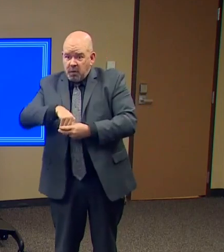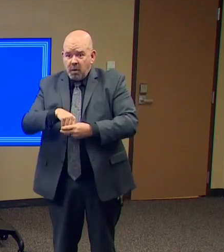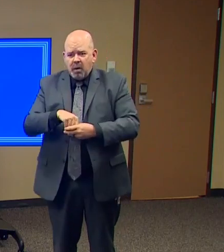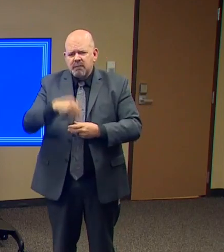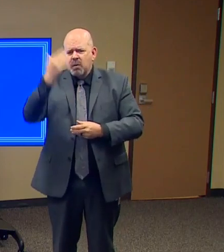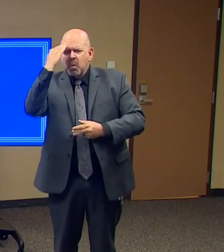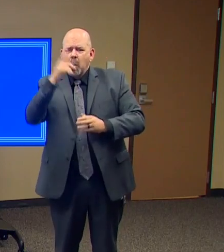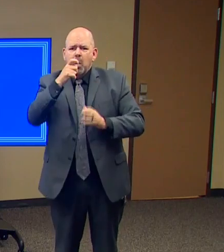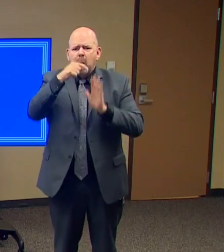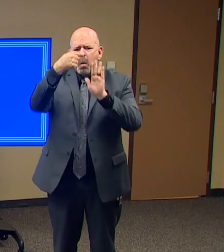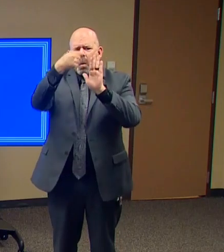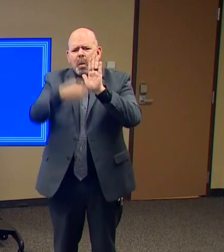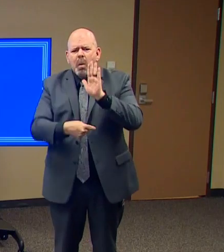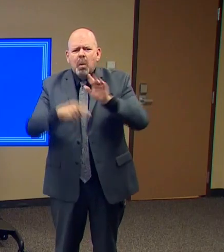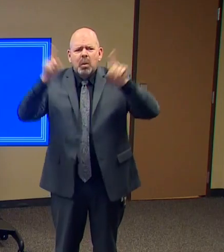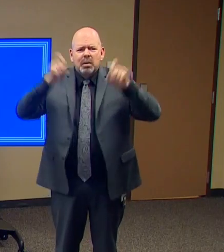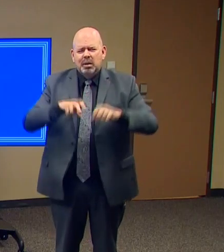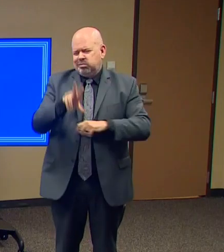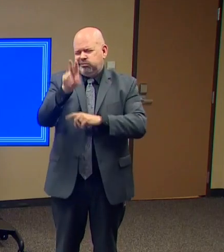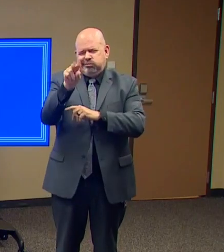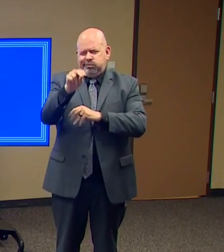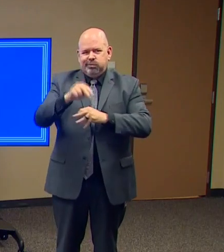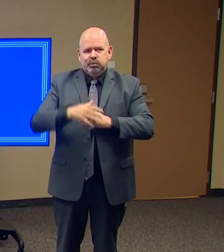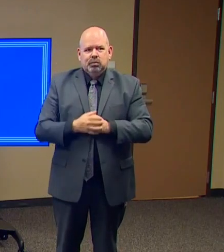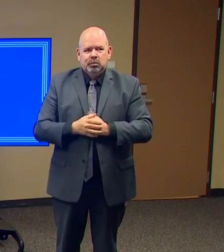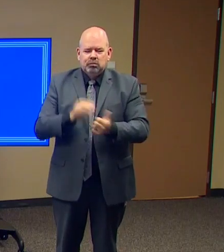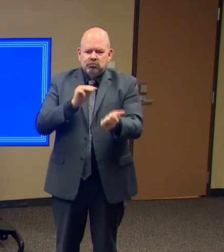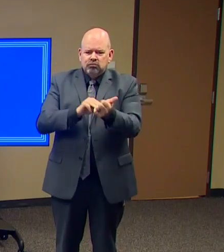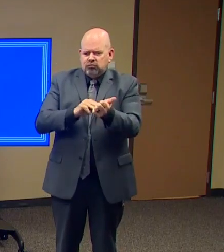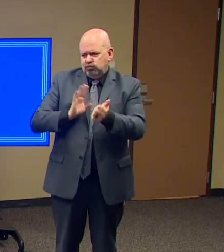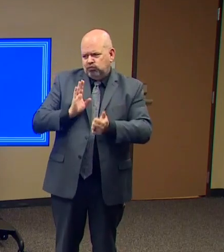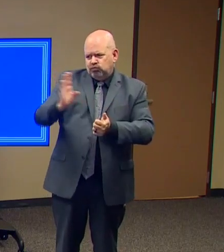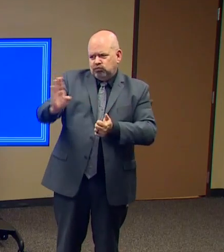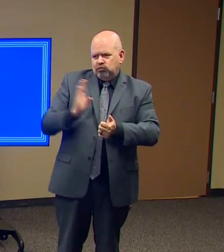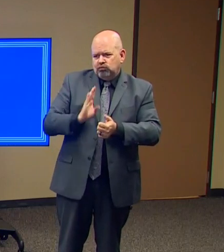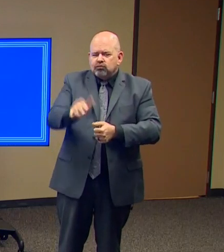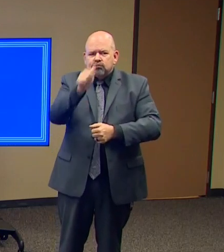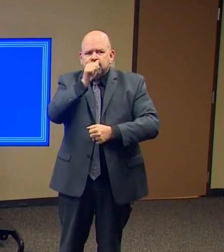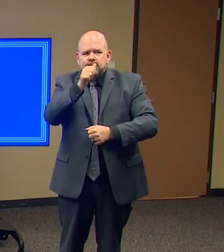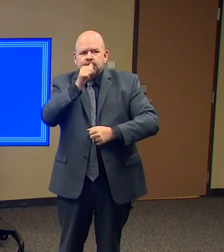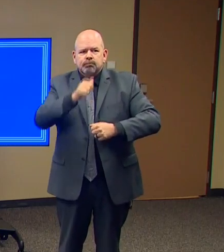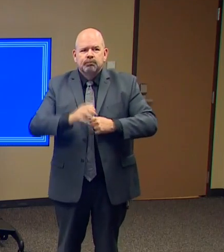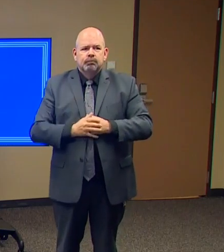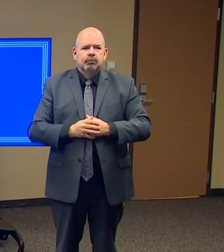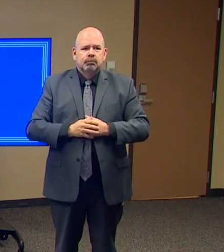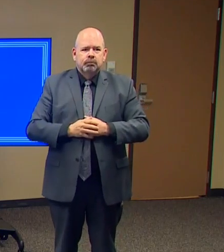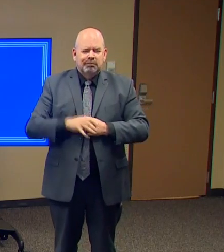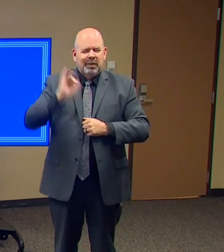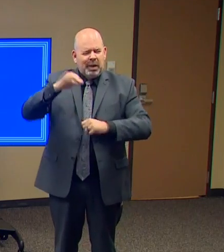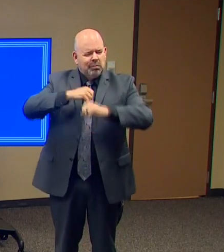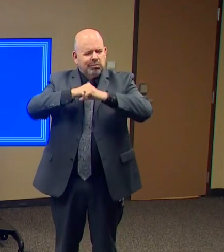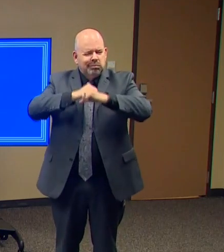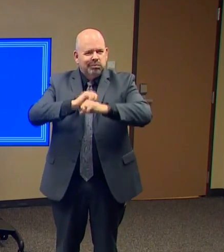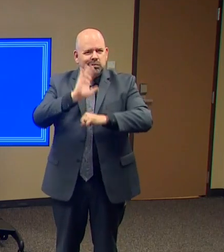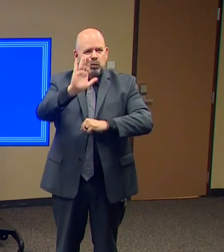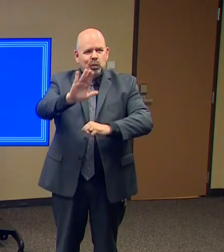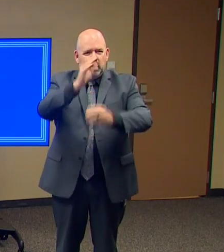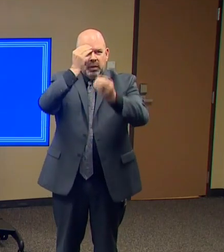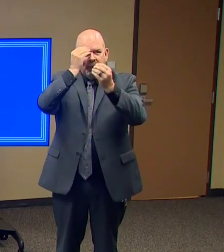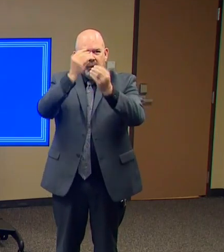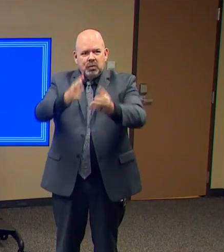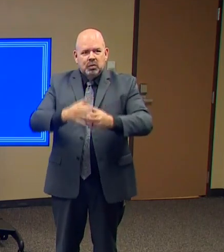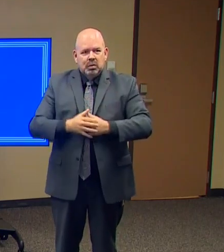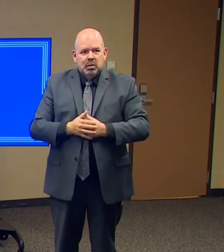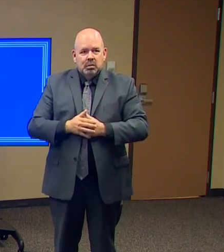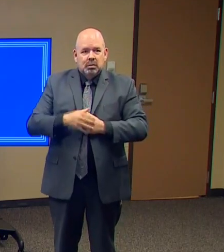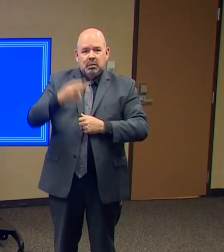safe. And that is a private information. Some of you have heard of HIPAA, which stands for the Health